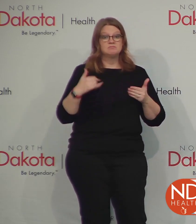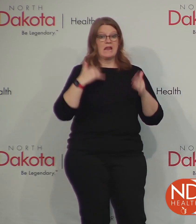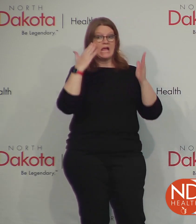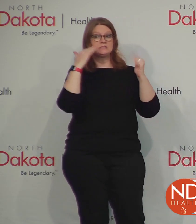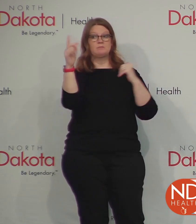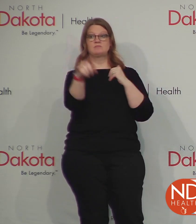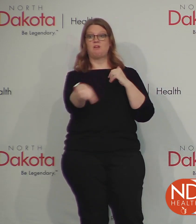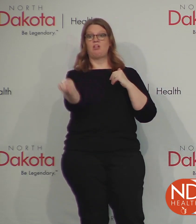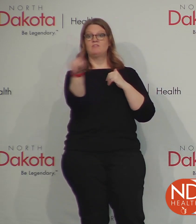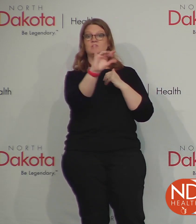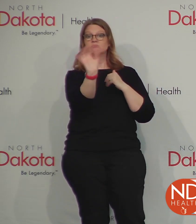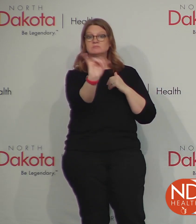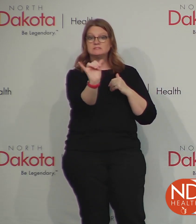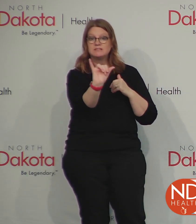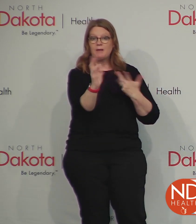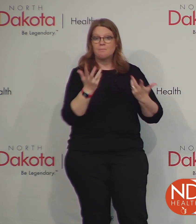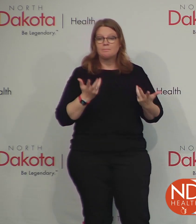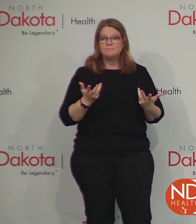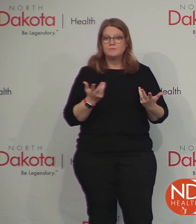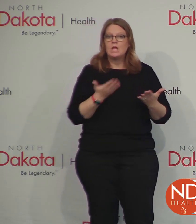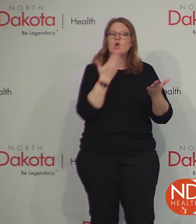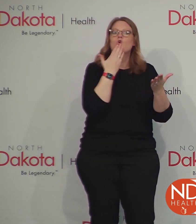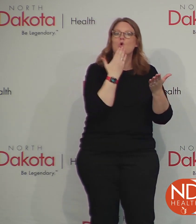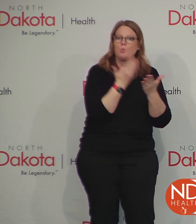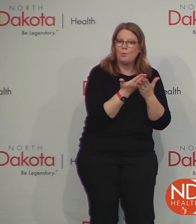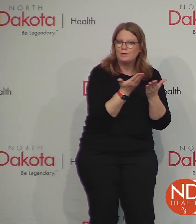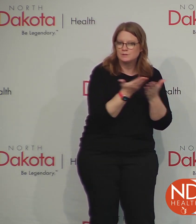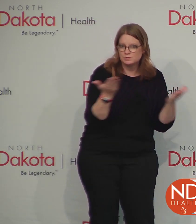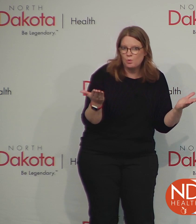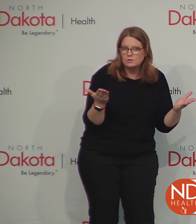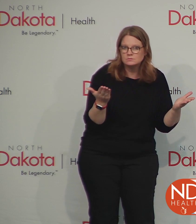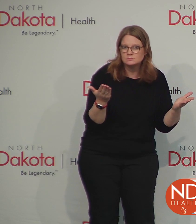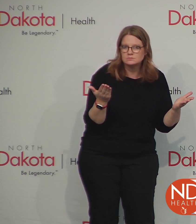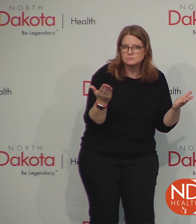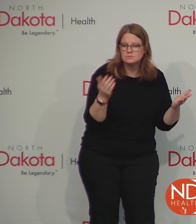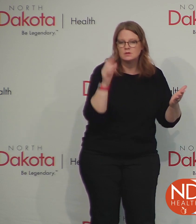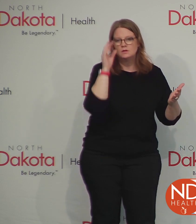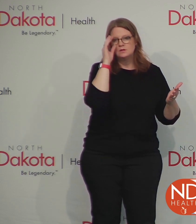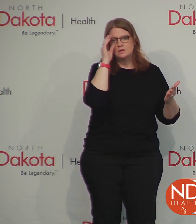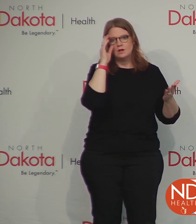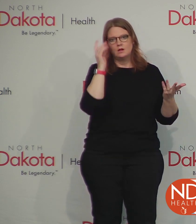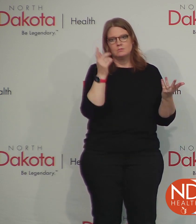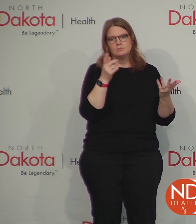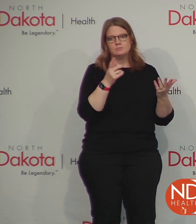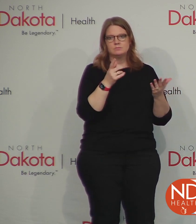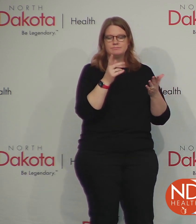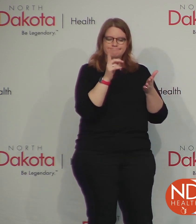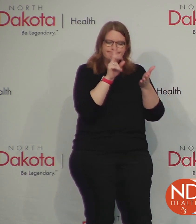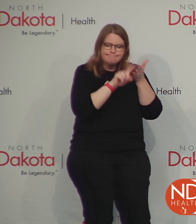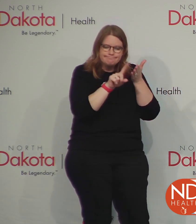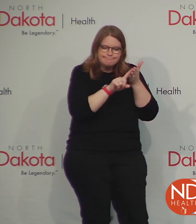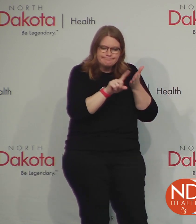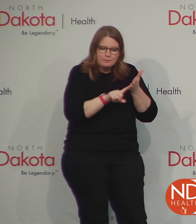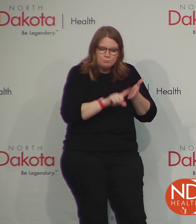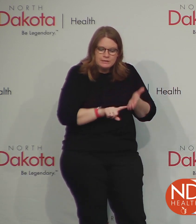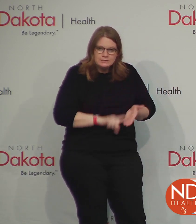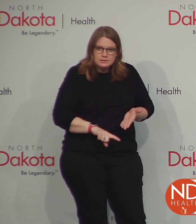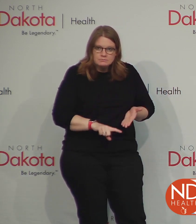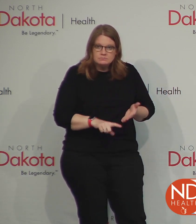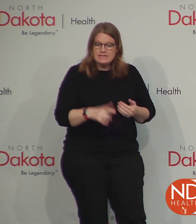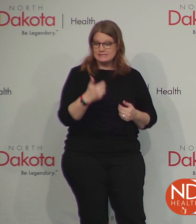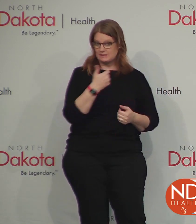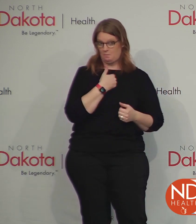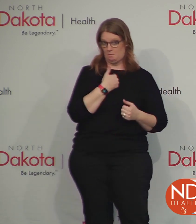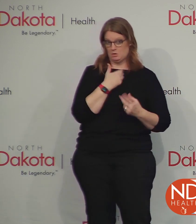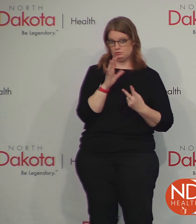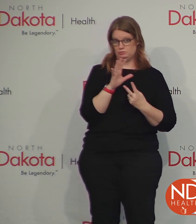do. Find as reputable sources as you can. Get your homework done. It is a personal choice.